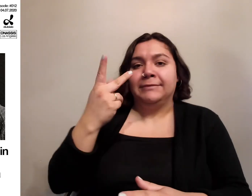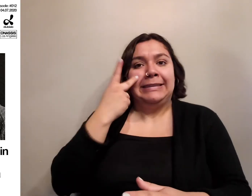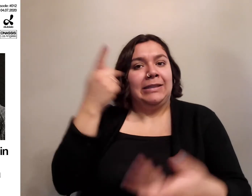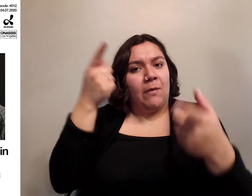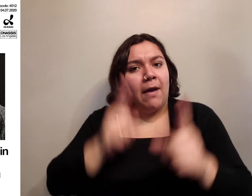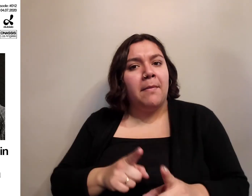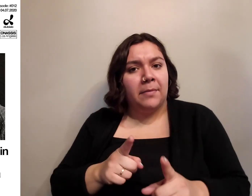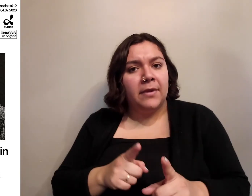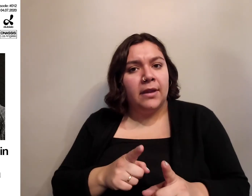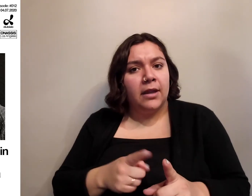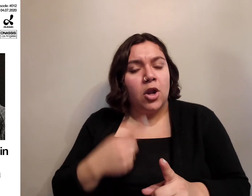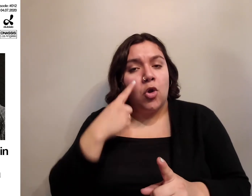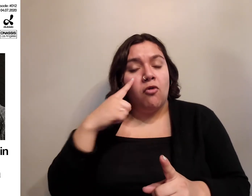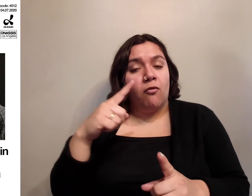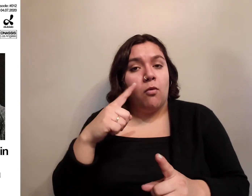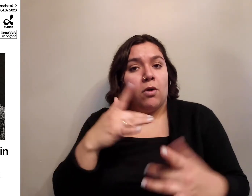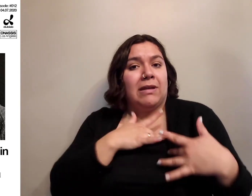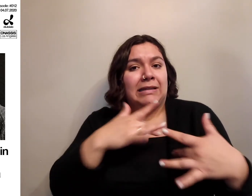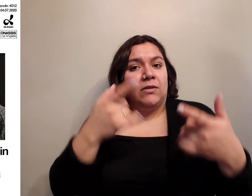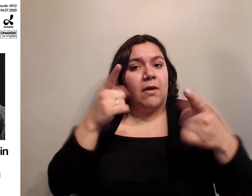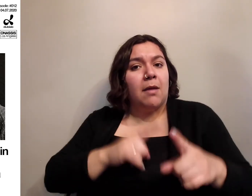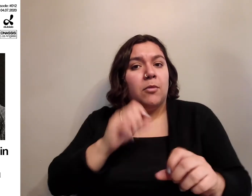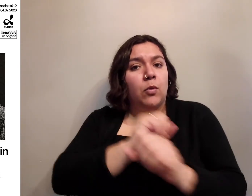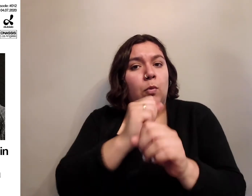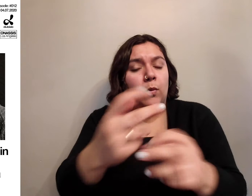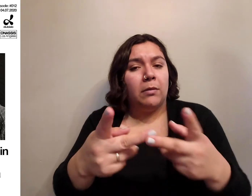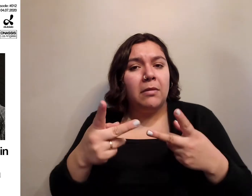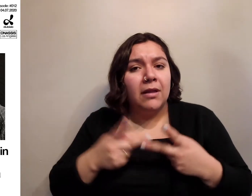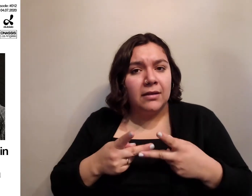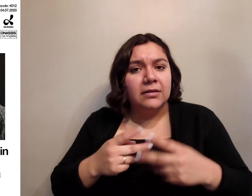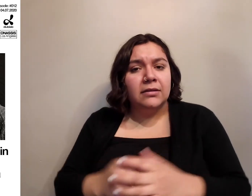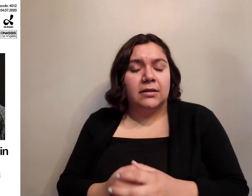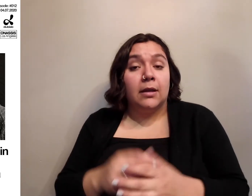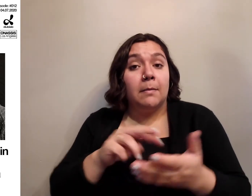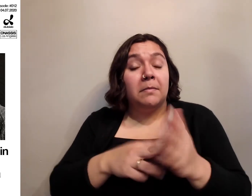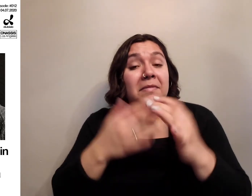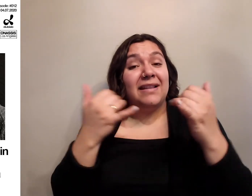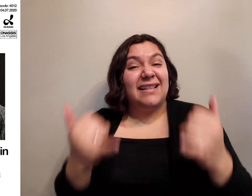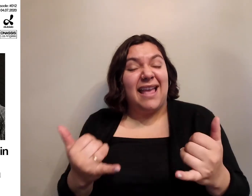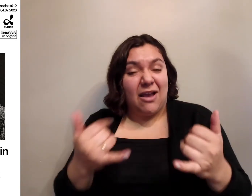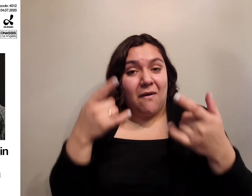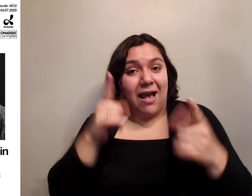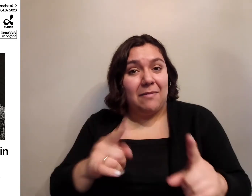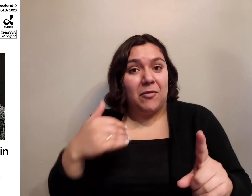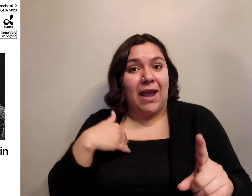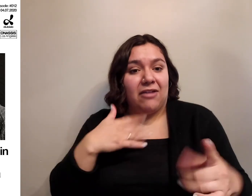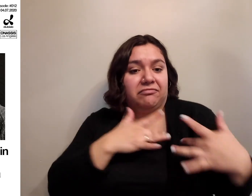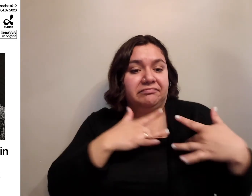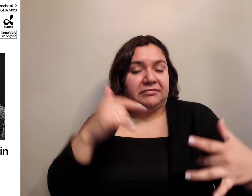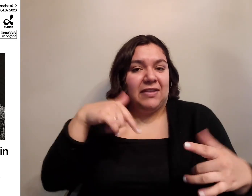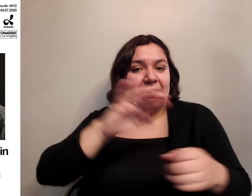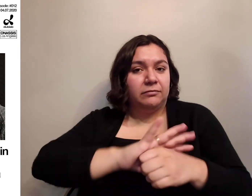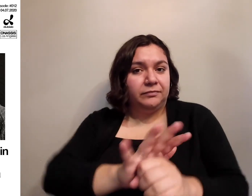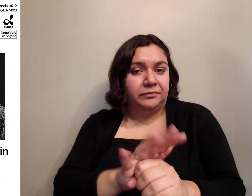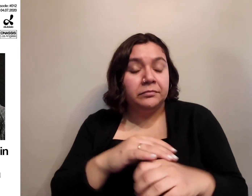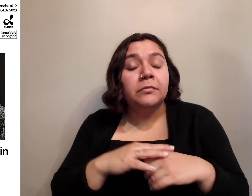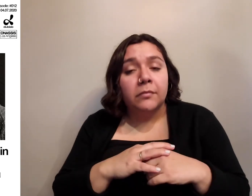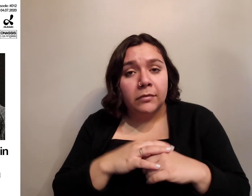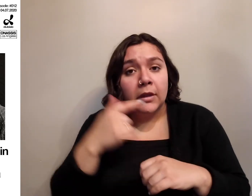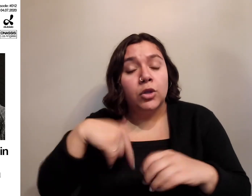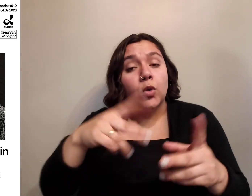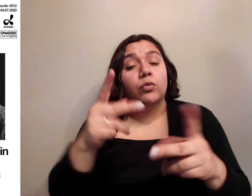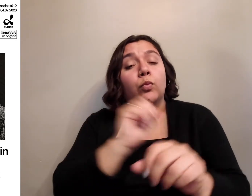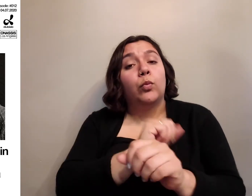about the conditions in the workplace, which now, because of the nature of this virus, those